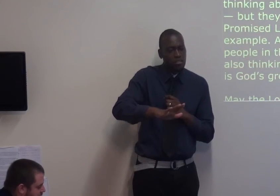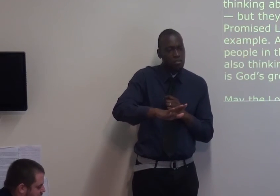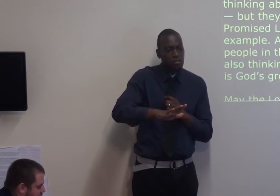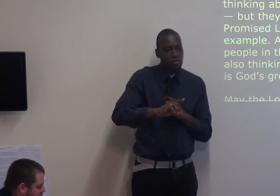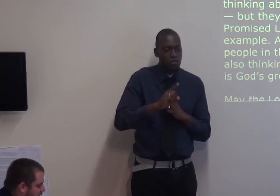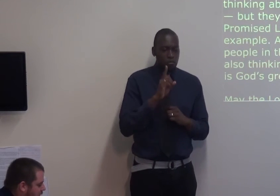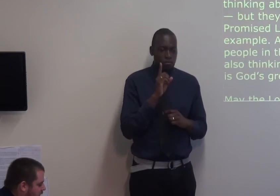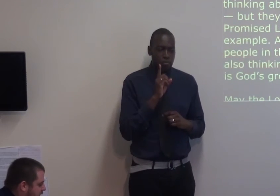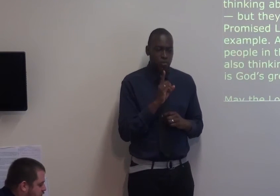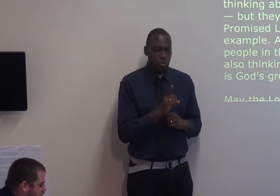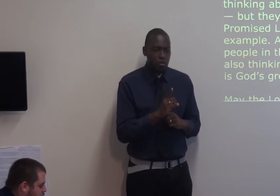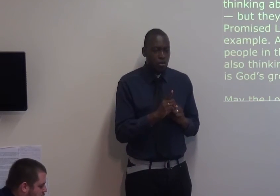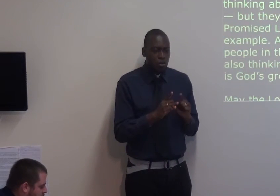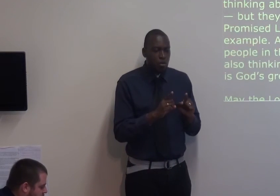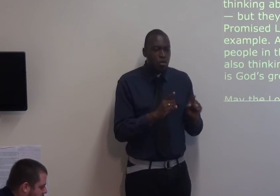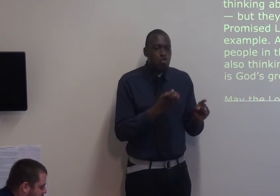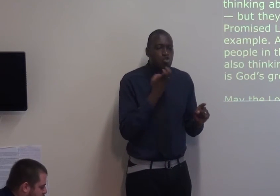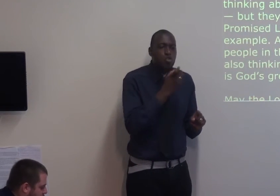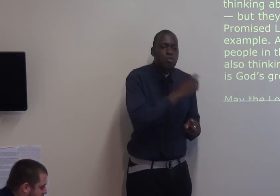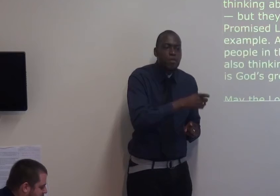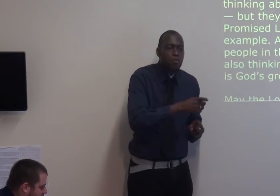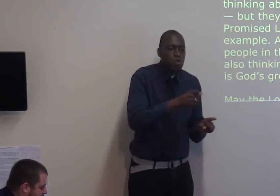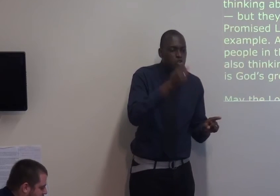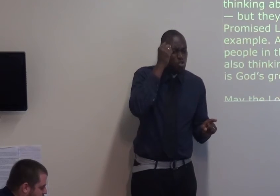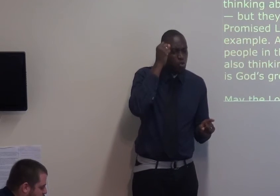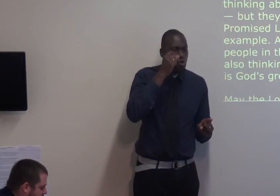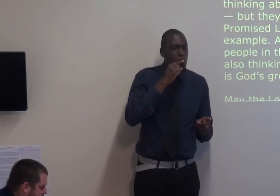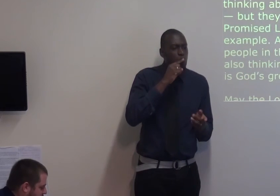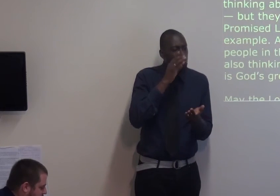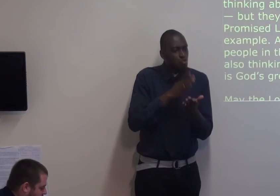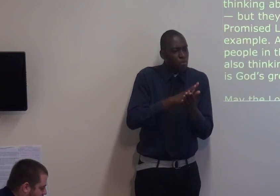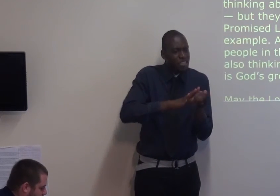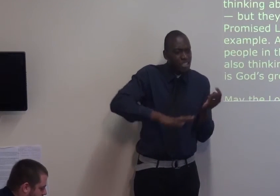But they knew that the promised land was just an example.